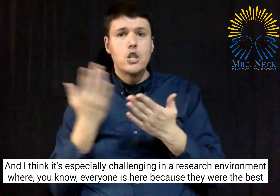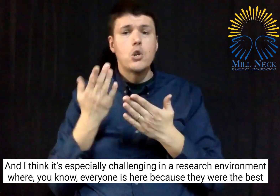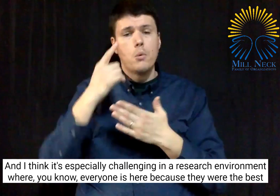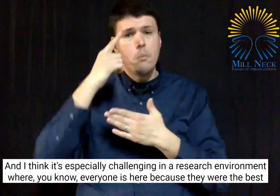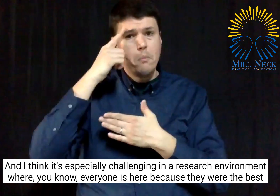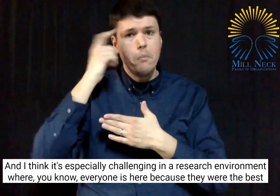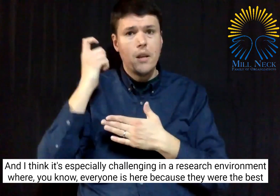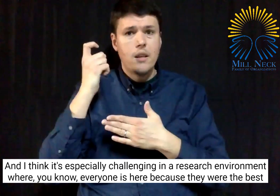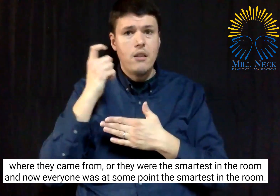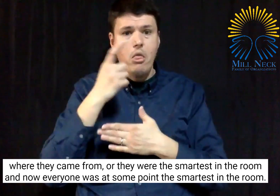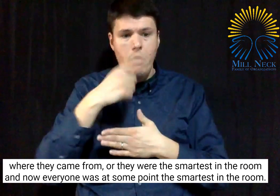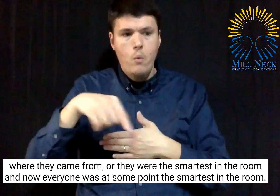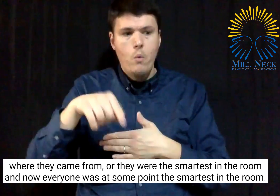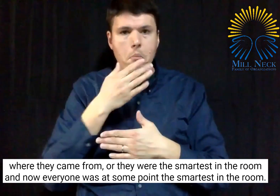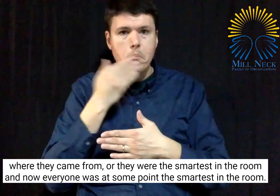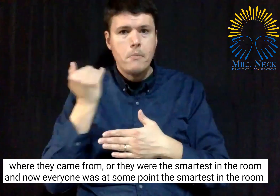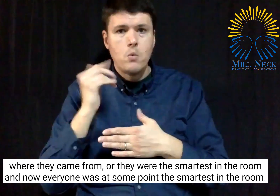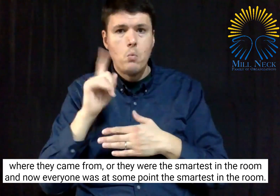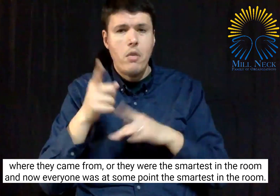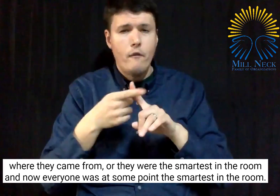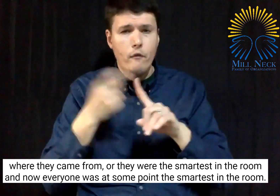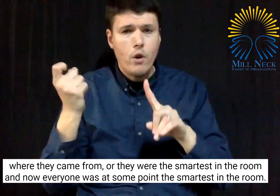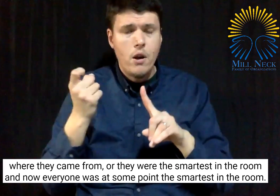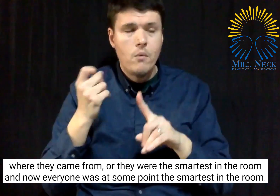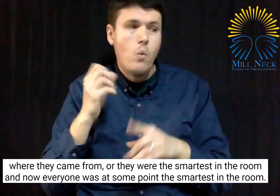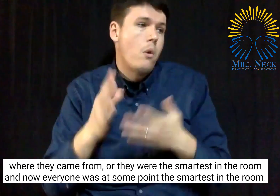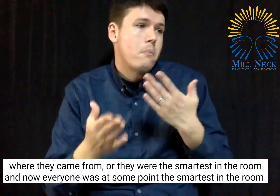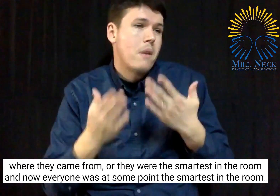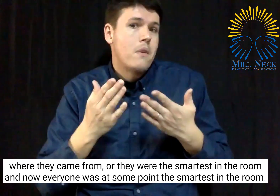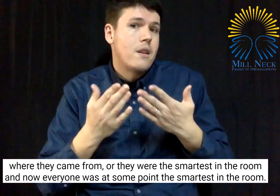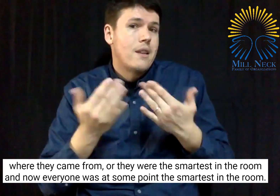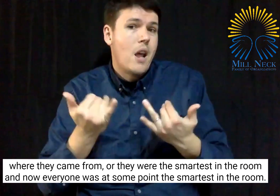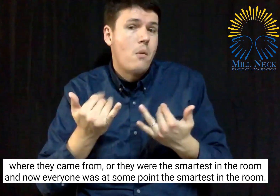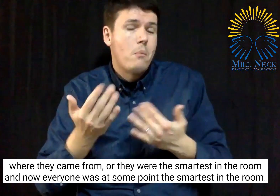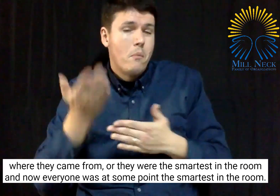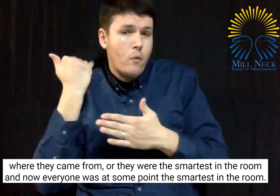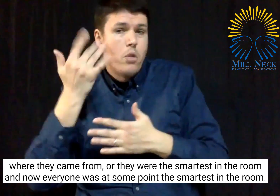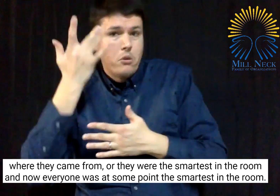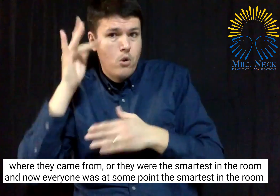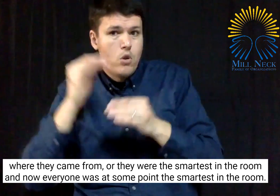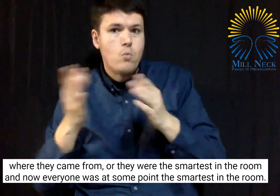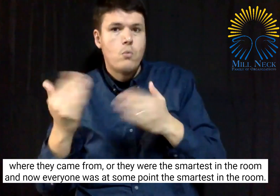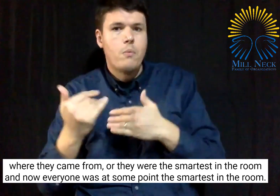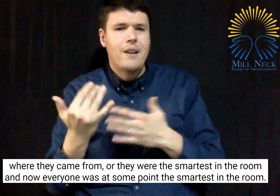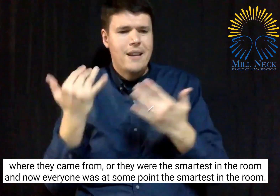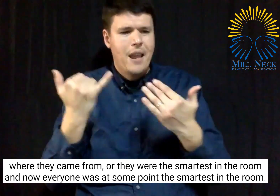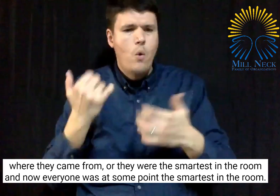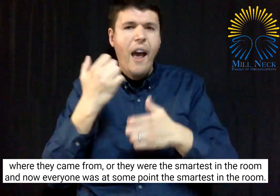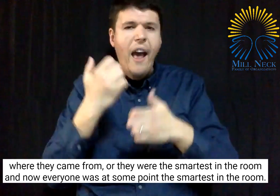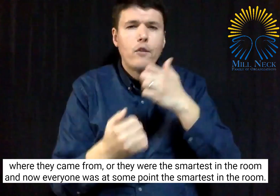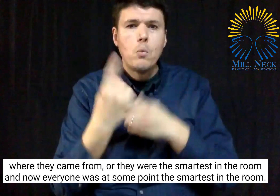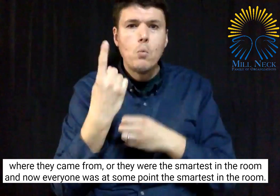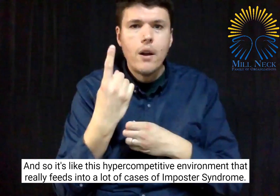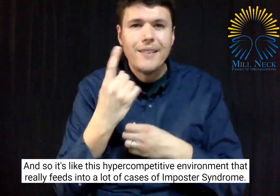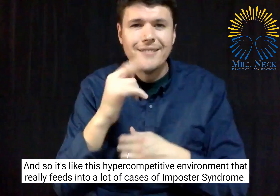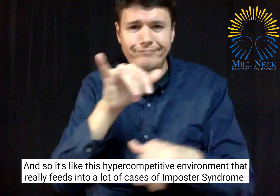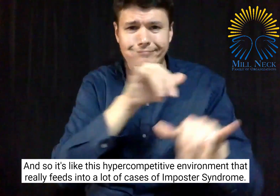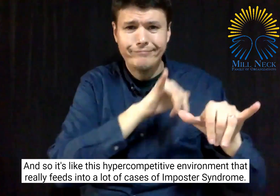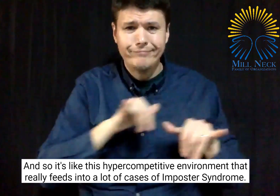they were the best where they came from, or they were the smartest in the room. And now everyone was at some point the smartest in the room. And so it's like this